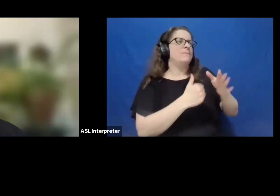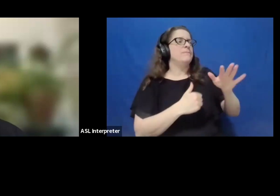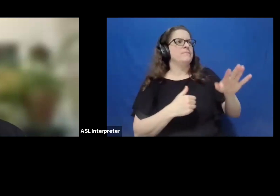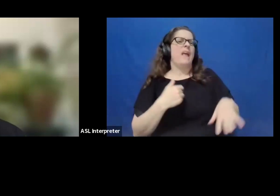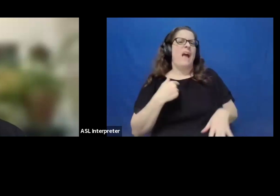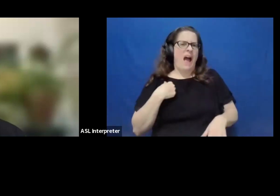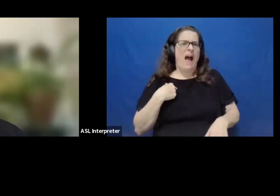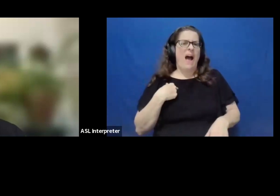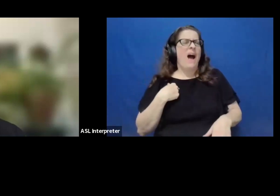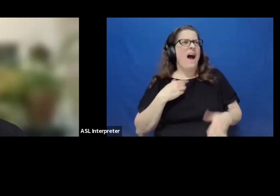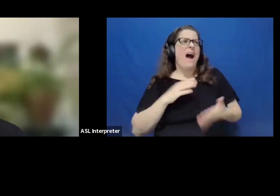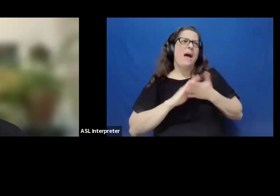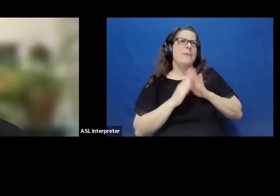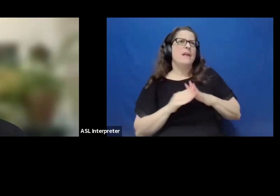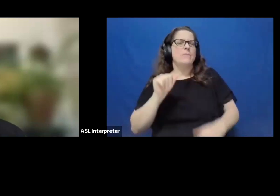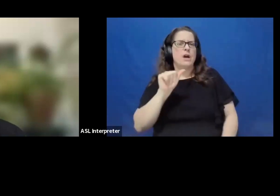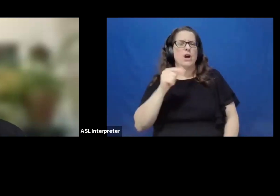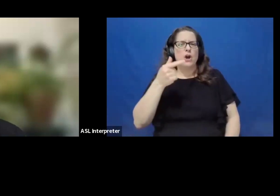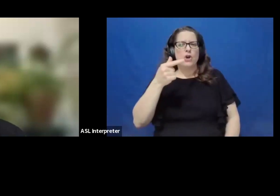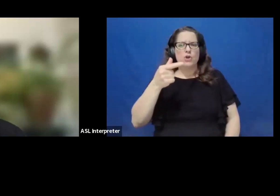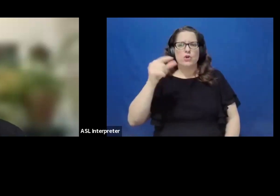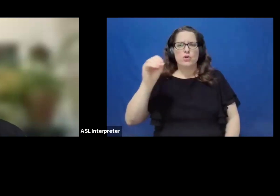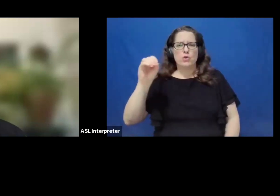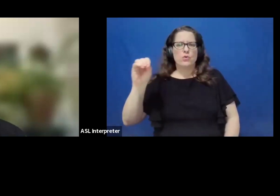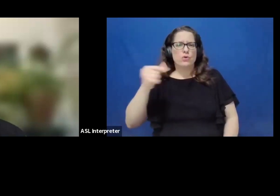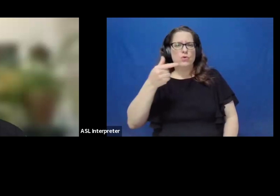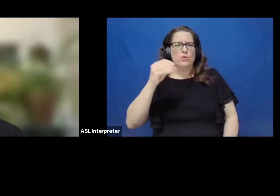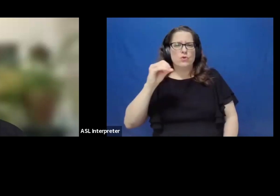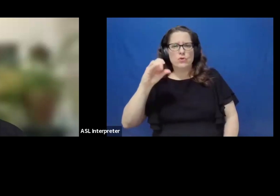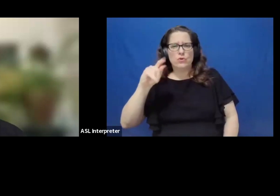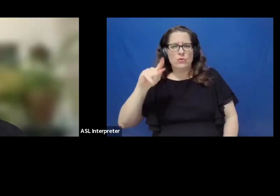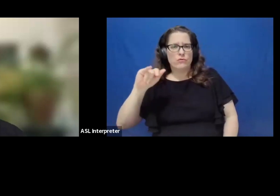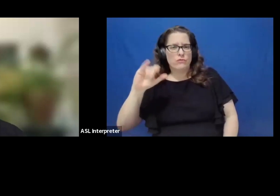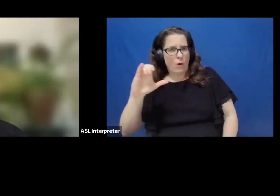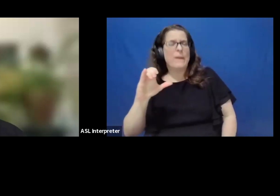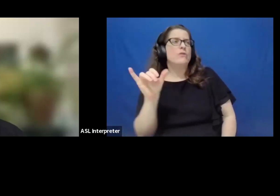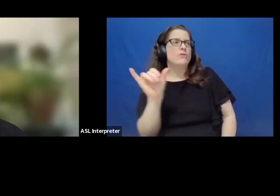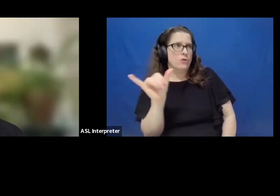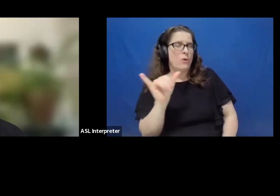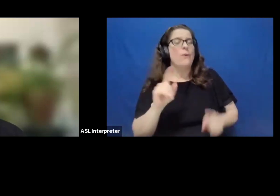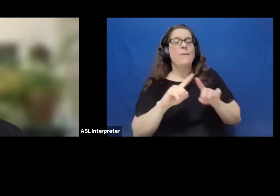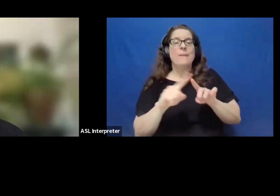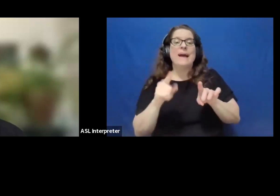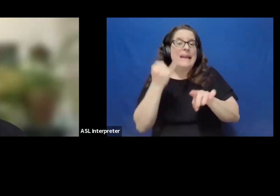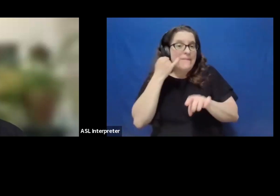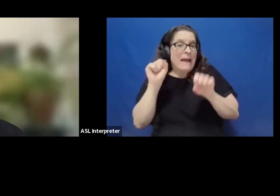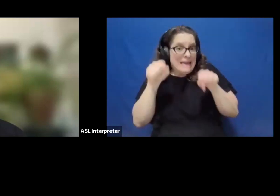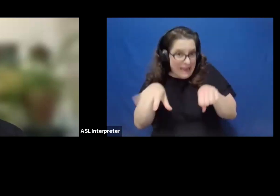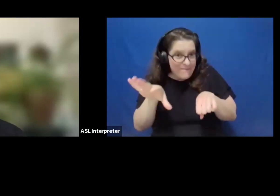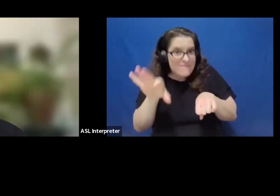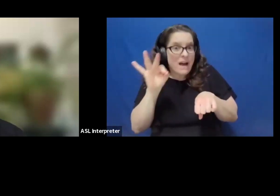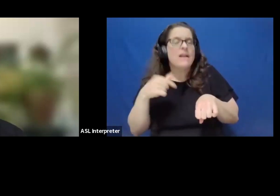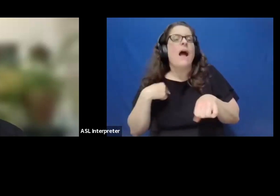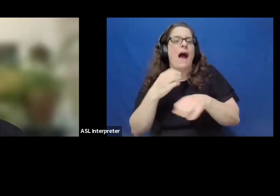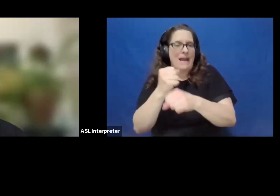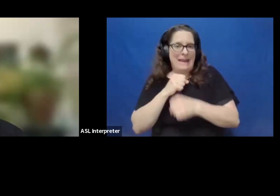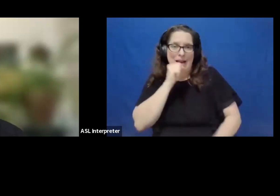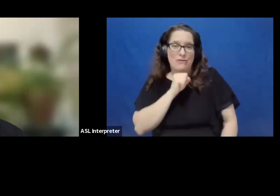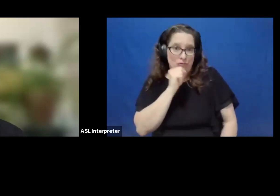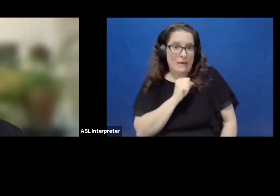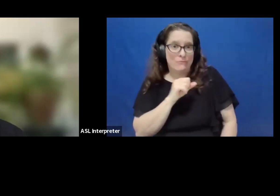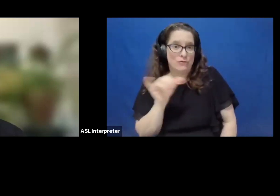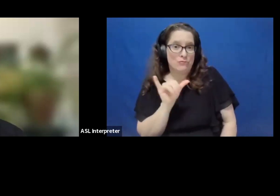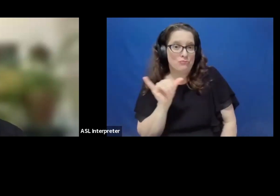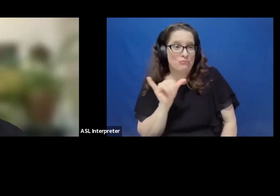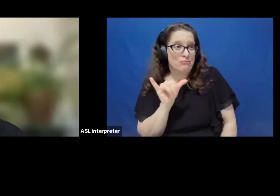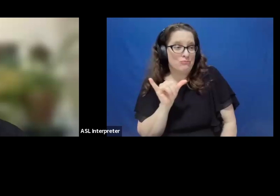agoraphobic too. And if I can find it, I also get ice cream." So my daughter has taught me a lot